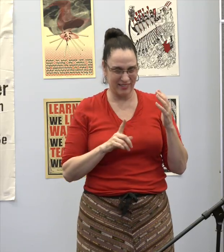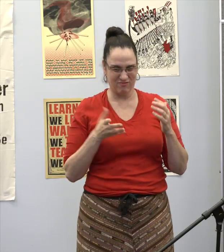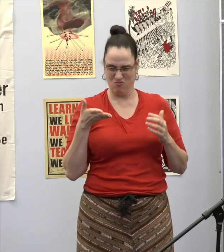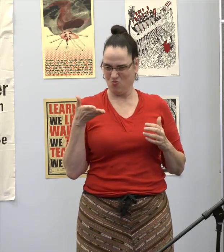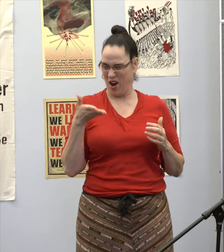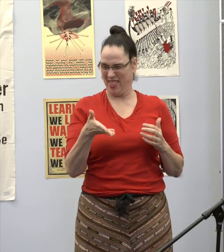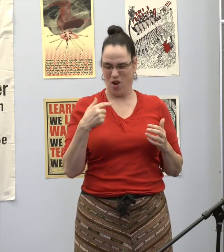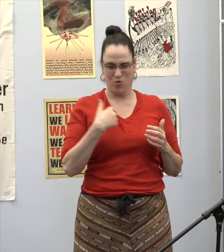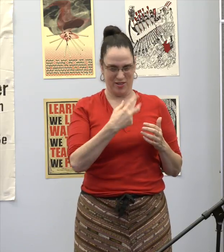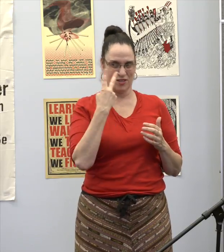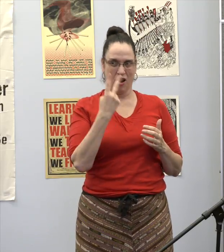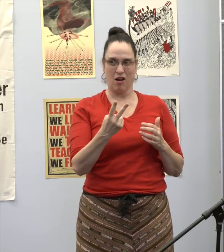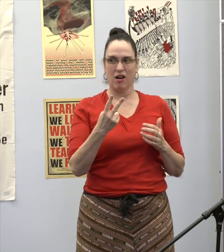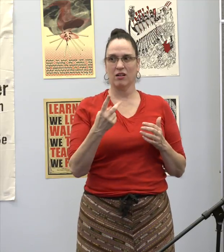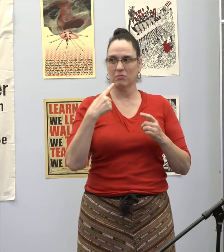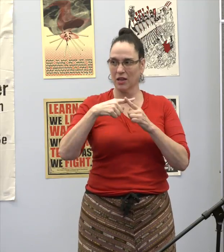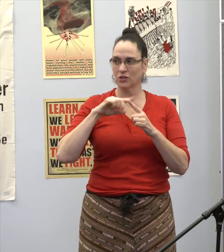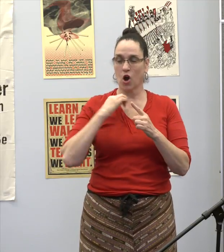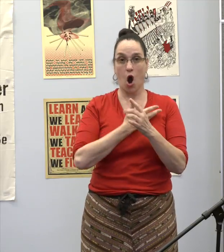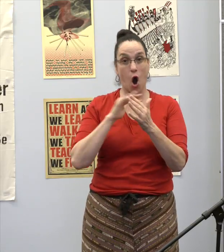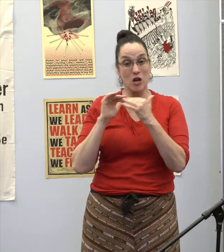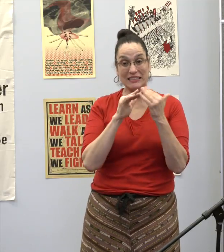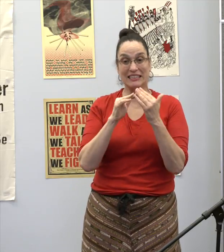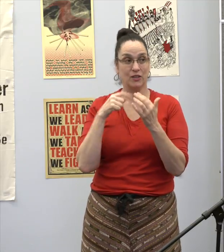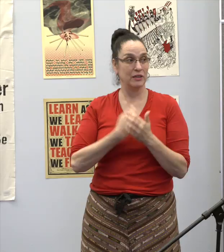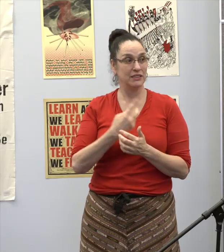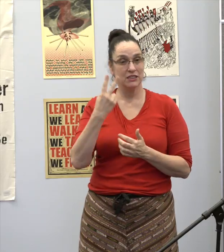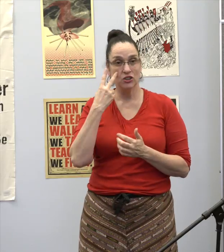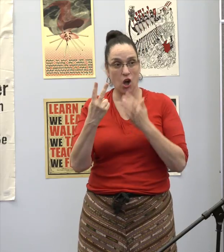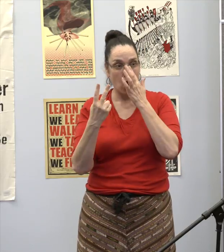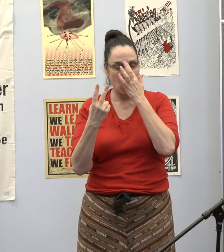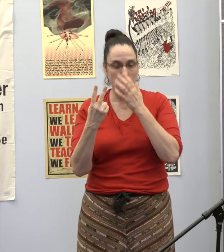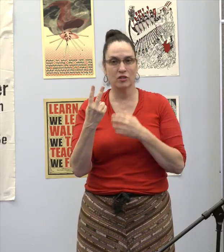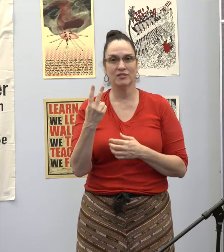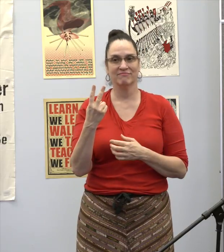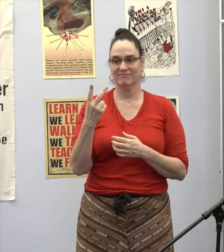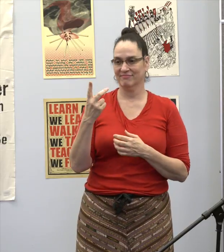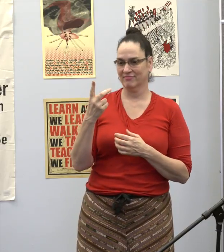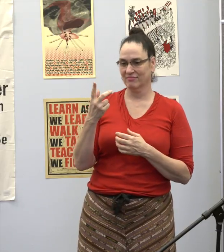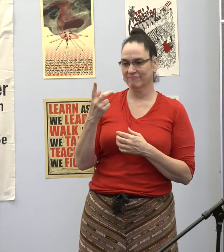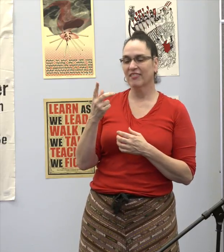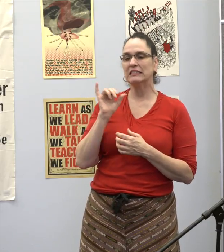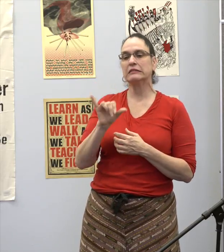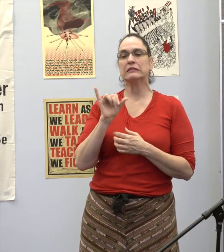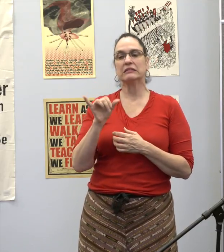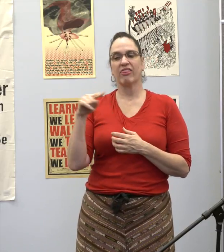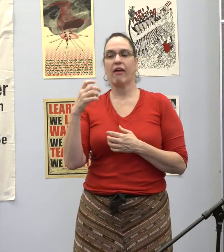and in our city, and the tensions of whose life is